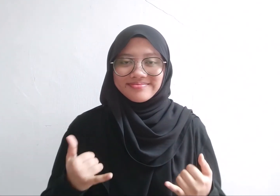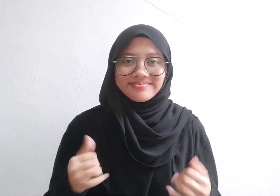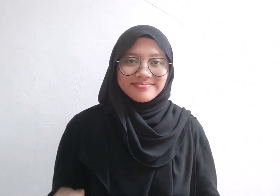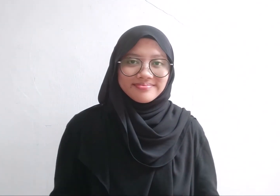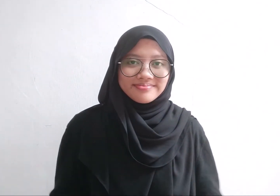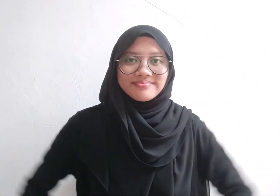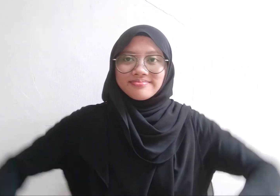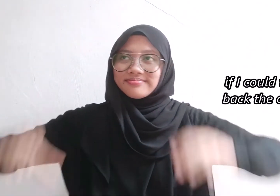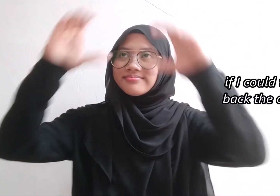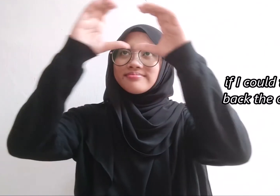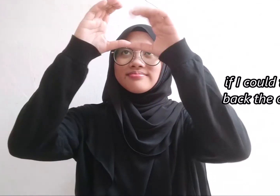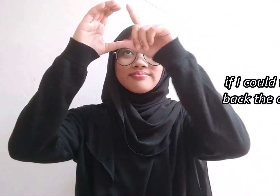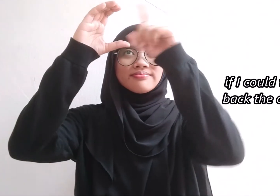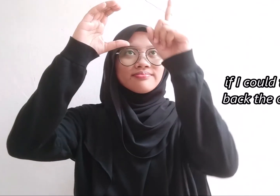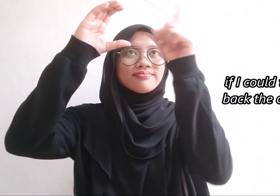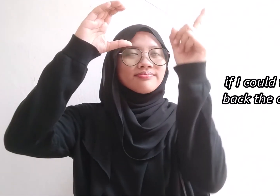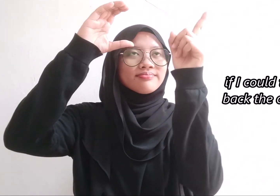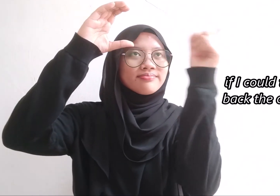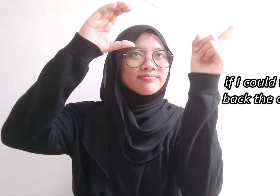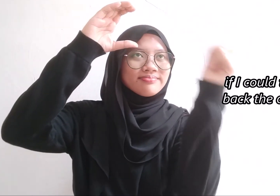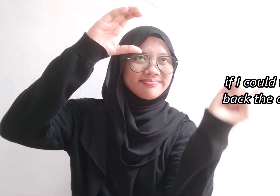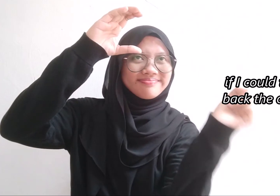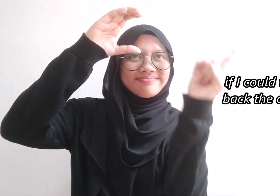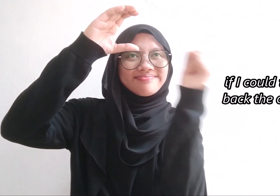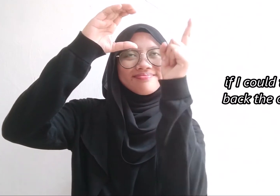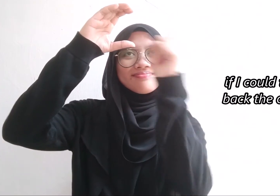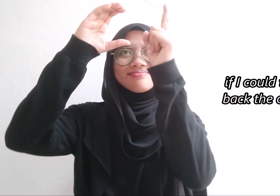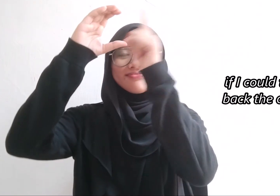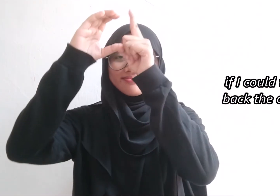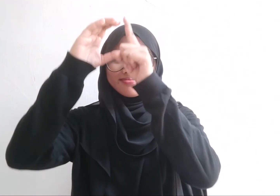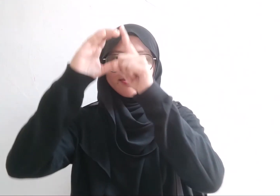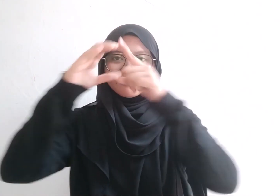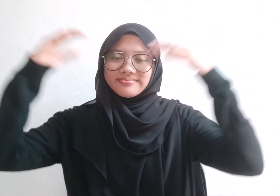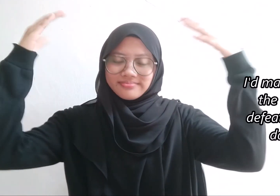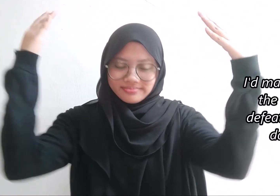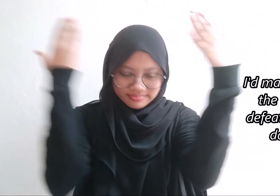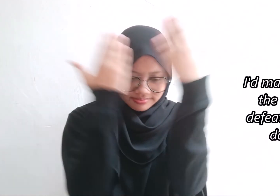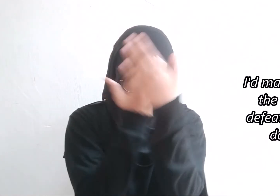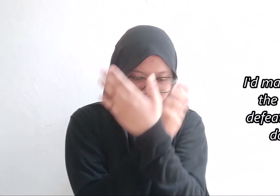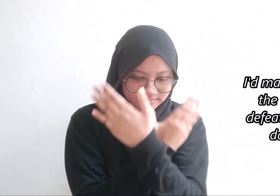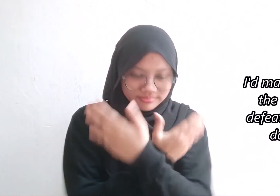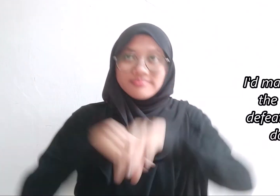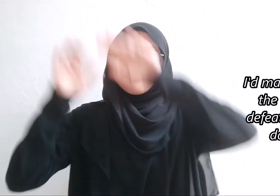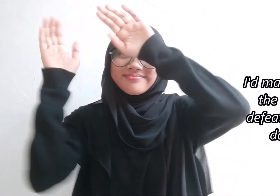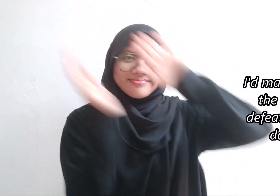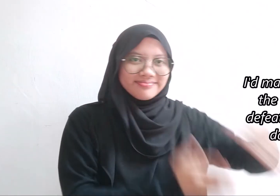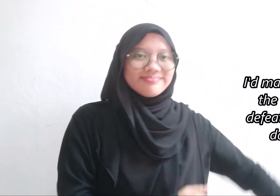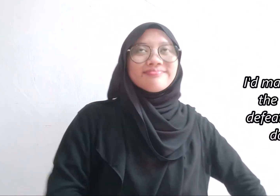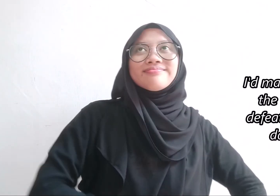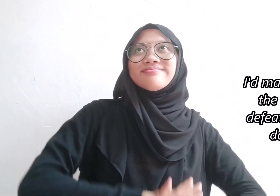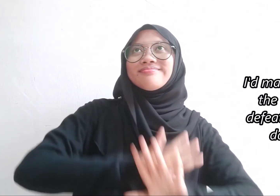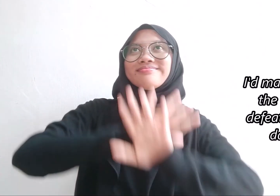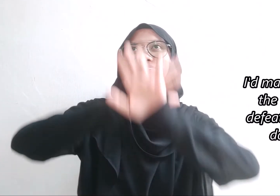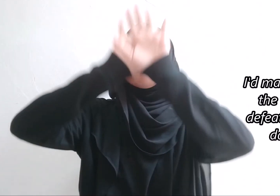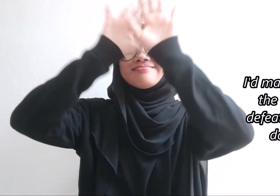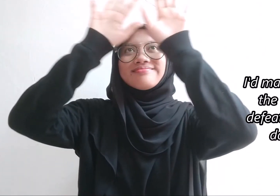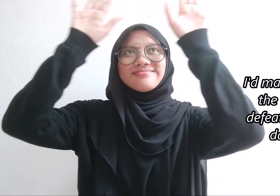If I could turn by the clock I'd make sure the light defeated